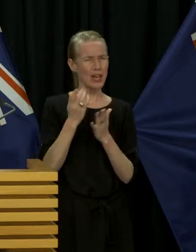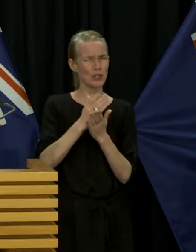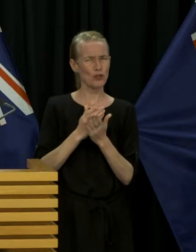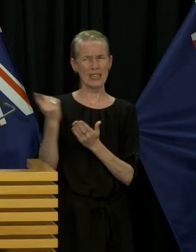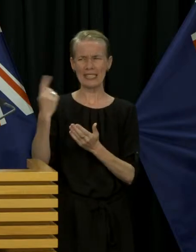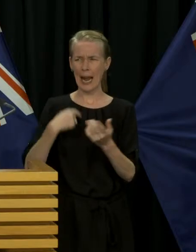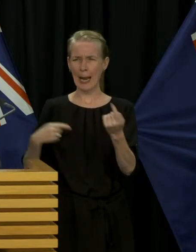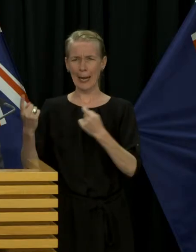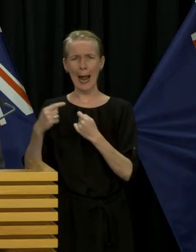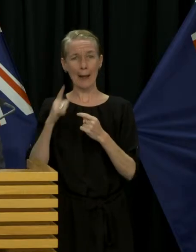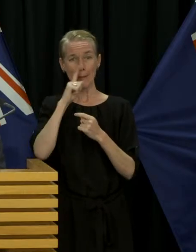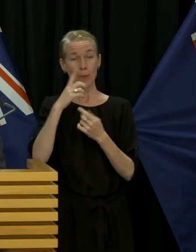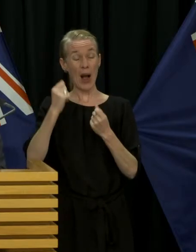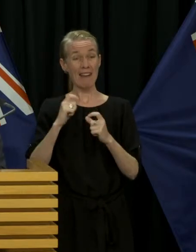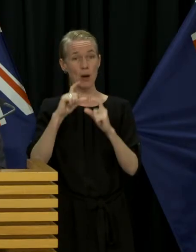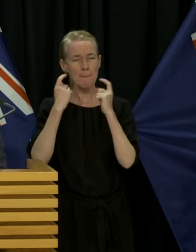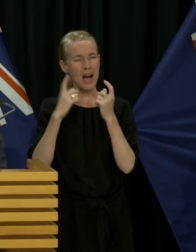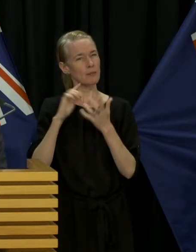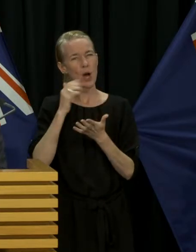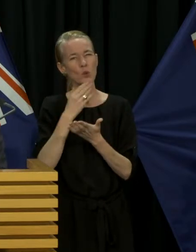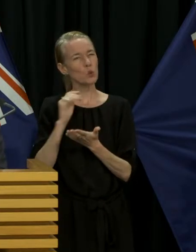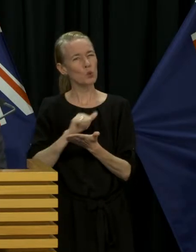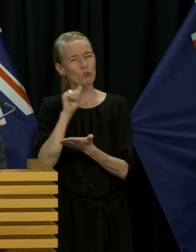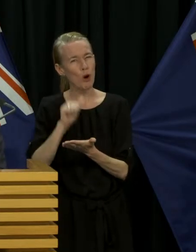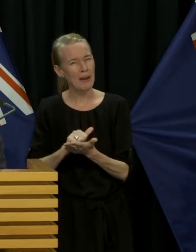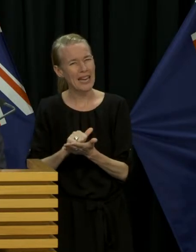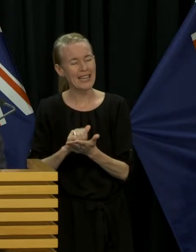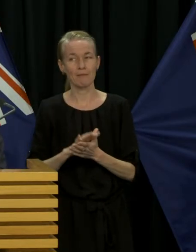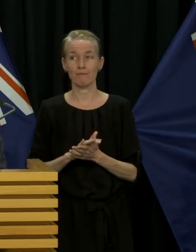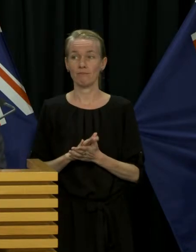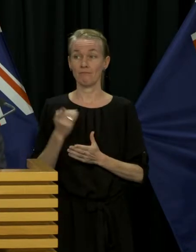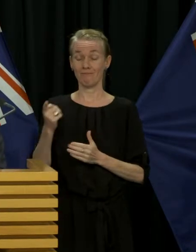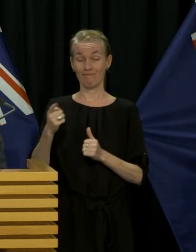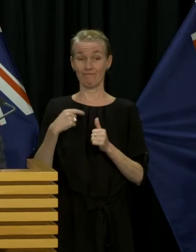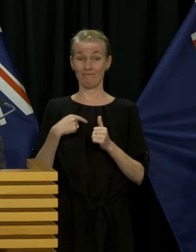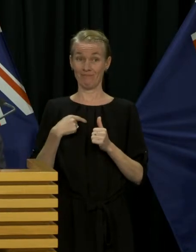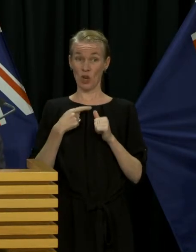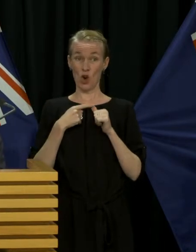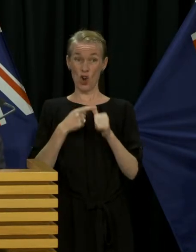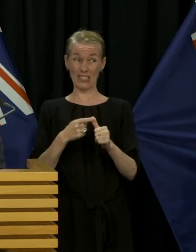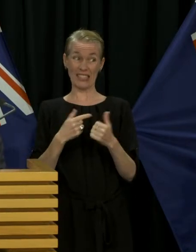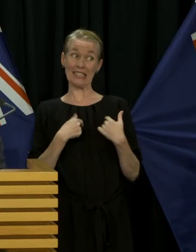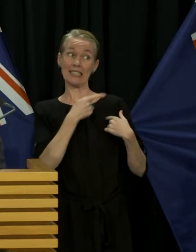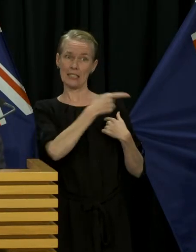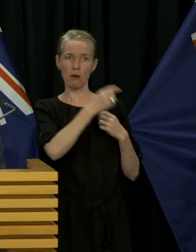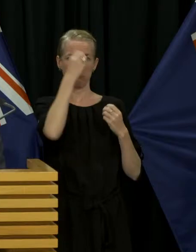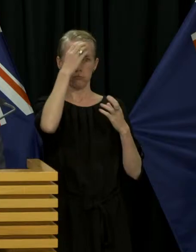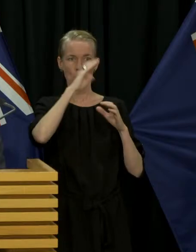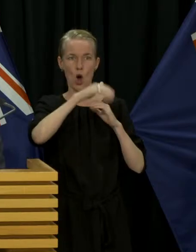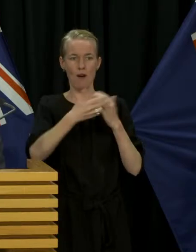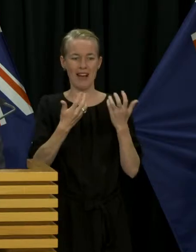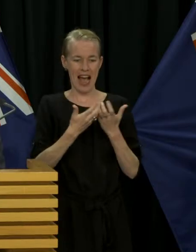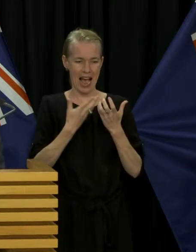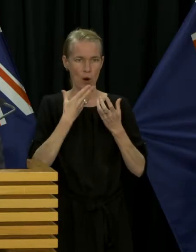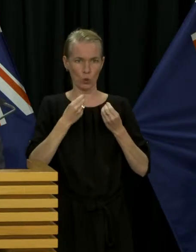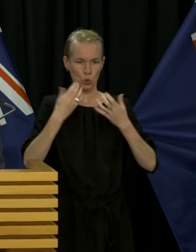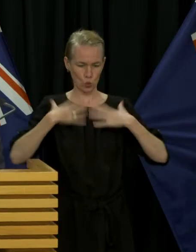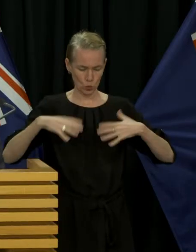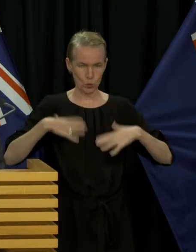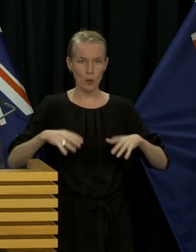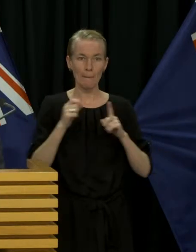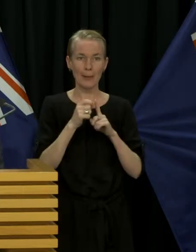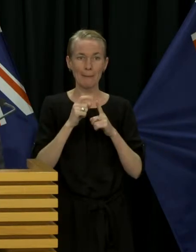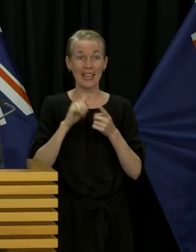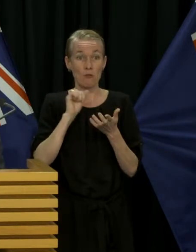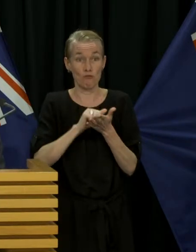the use of PPE. I can tell you though that from my own visits to managed isolation, quarantine, and to